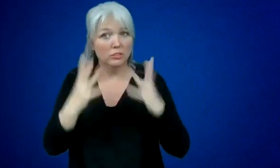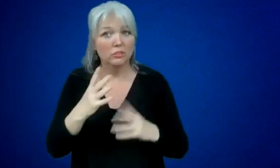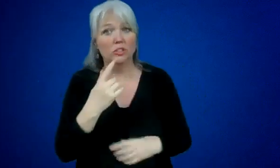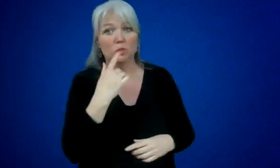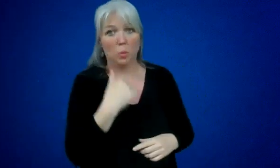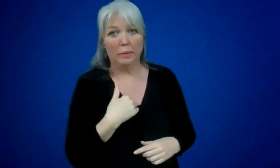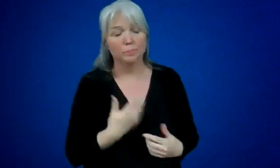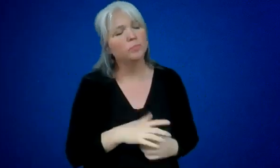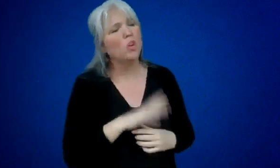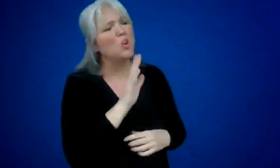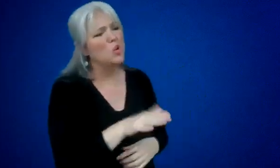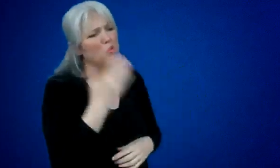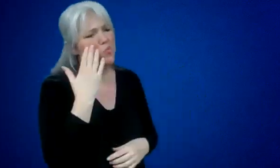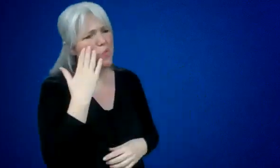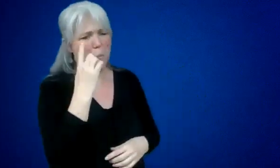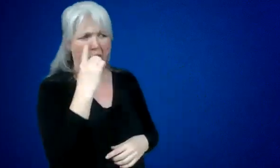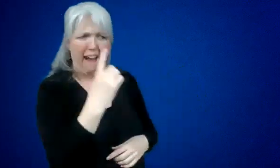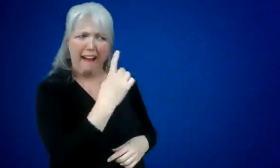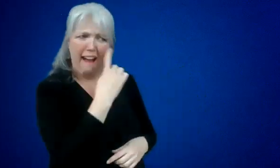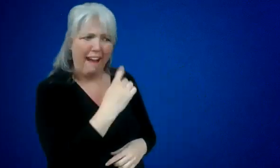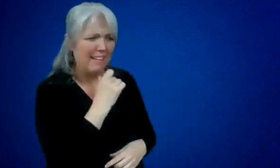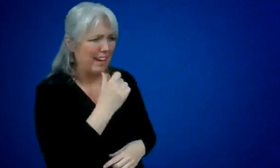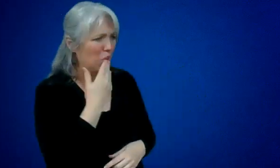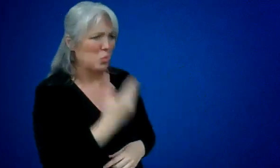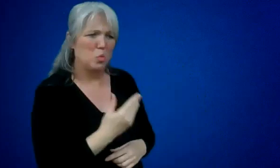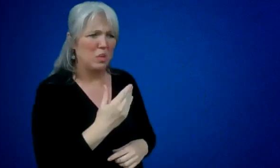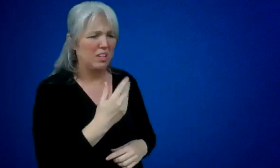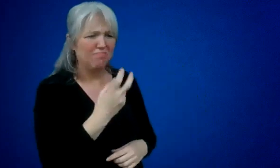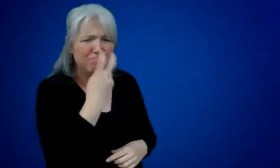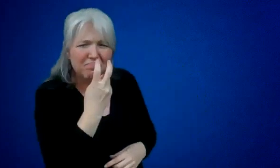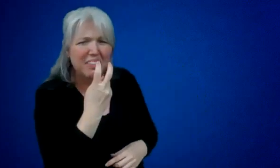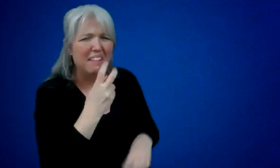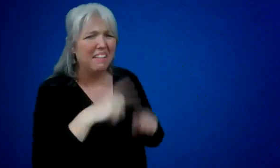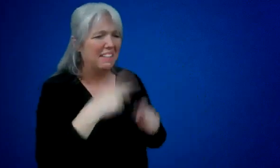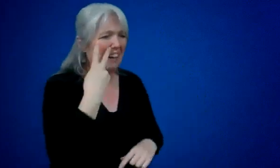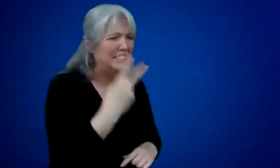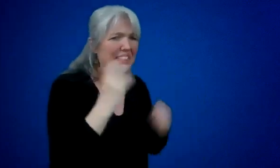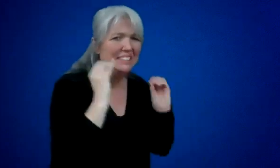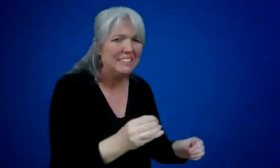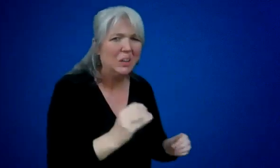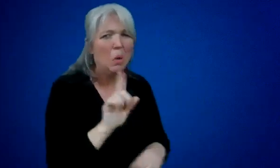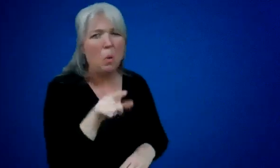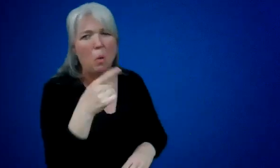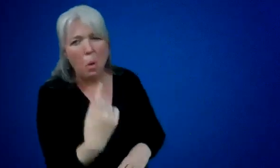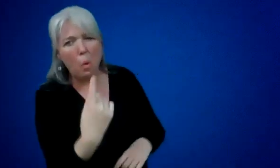know, my eyes ain't too good at all. I can't see nothing but the general shape of